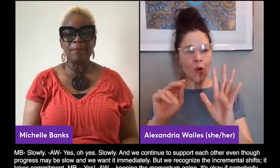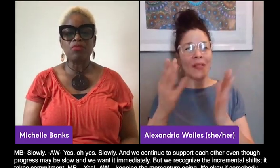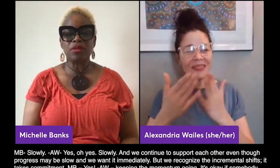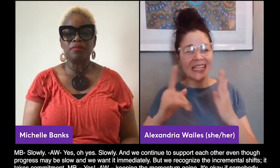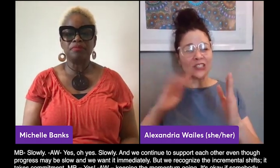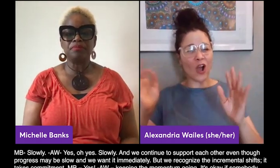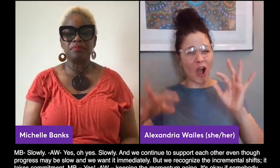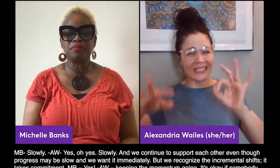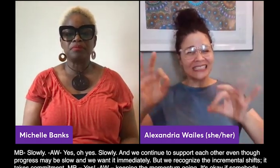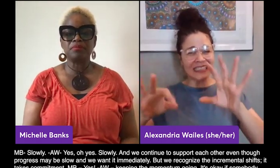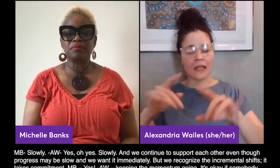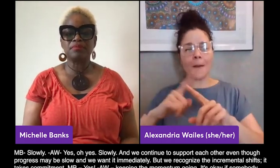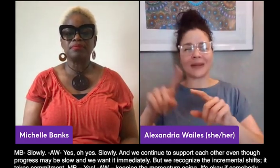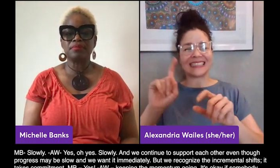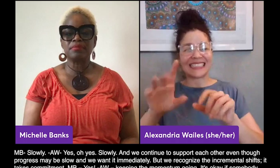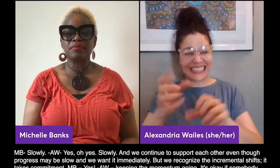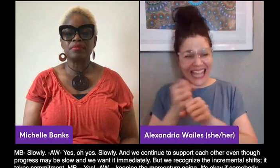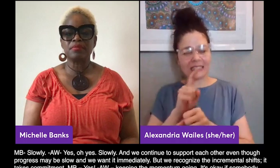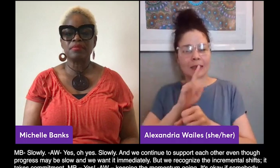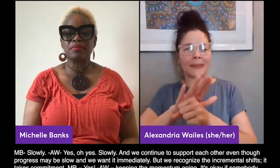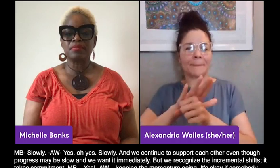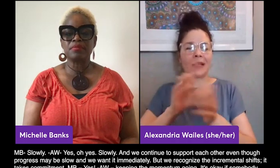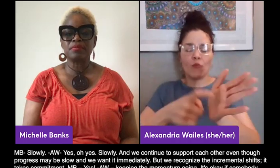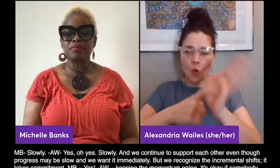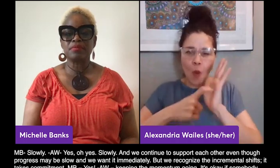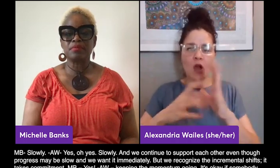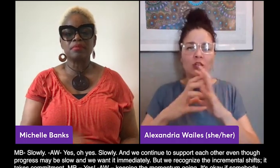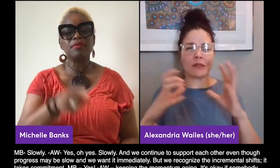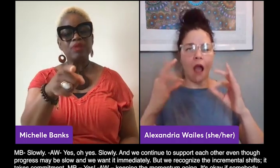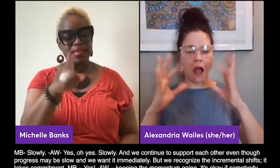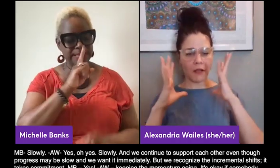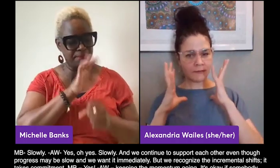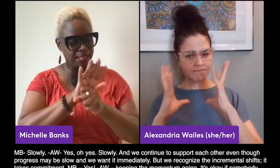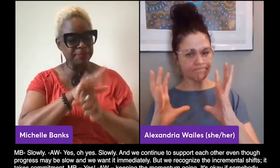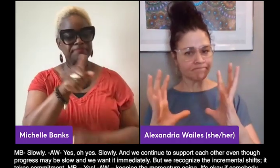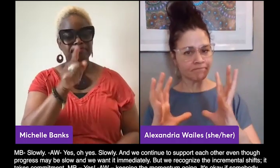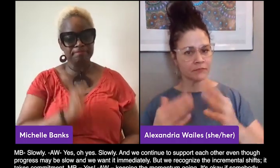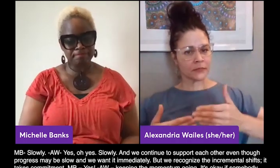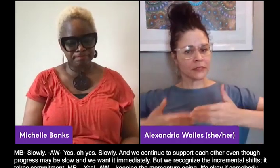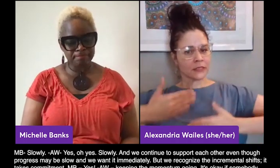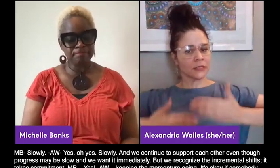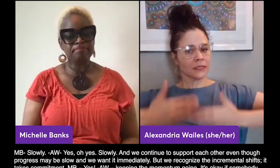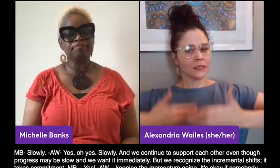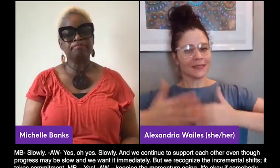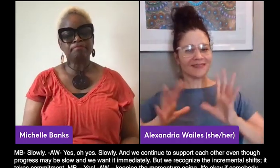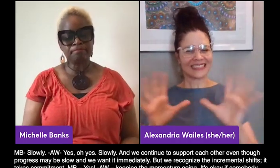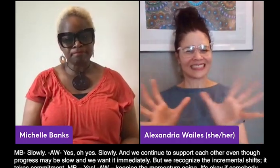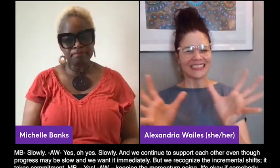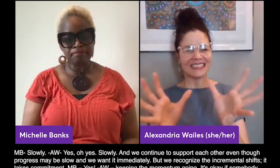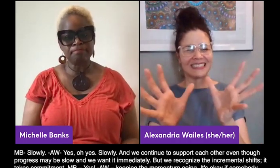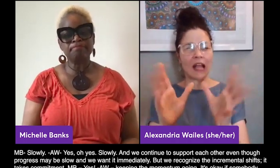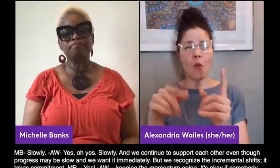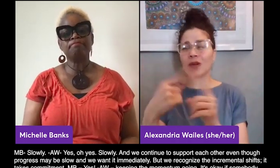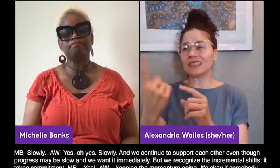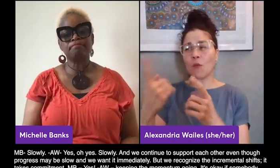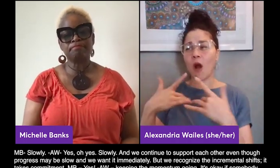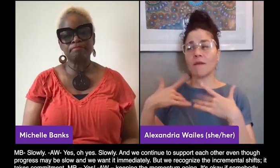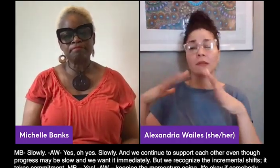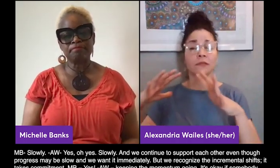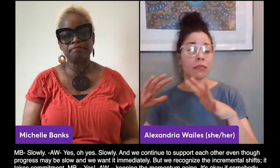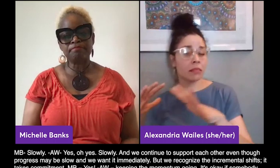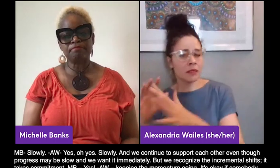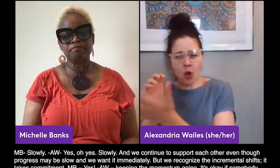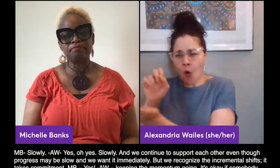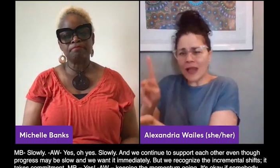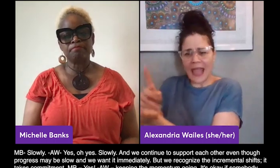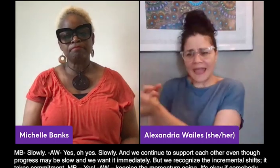the incremental shifts. It takes commitment. Yes, yes. Keeping the momentum going.